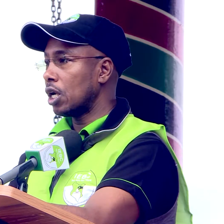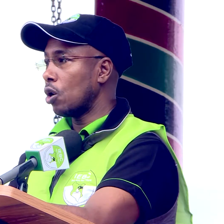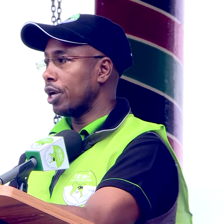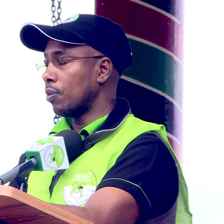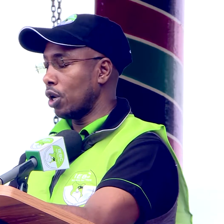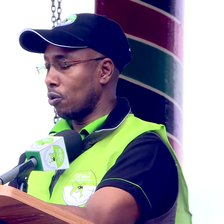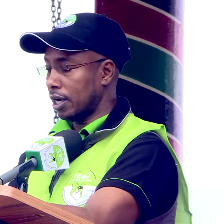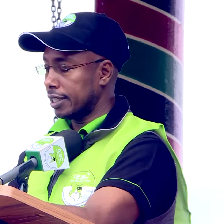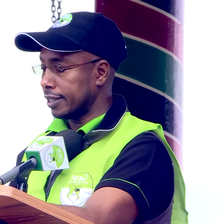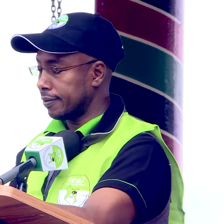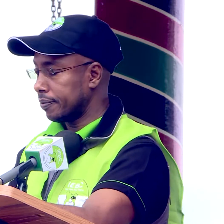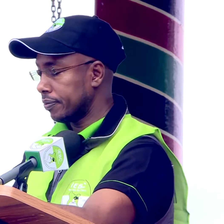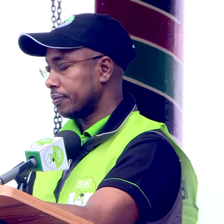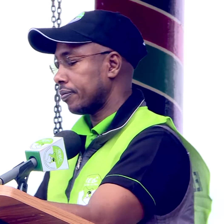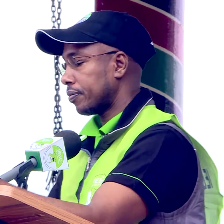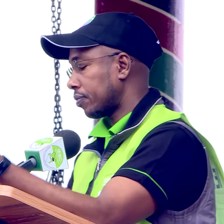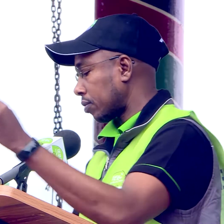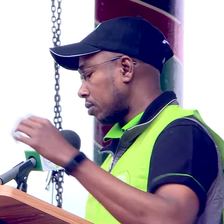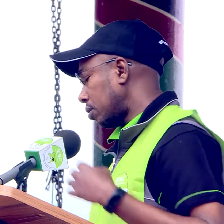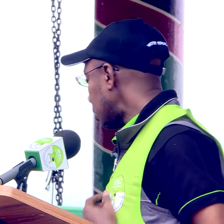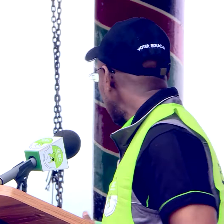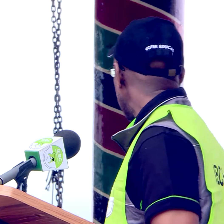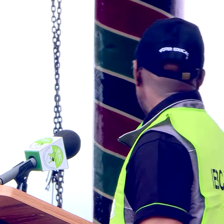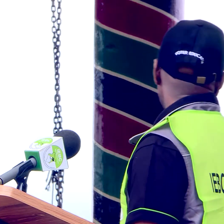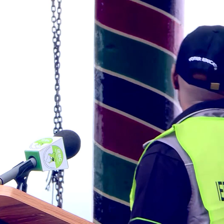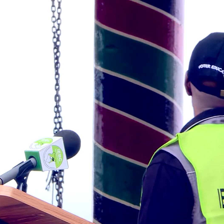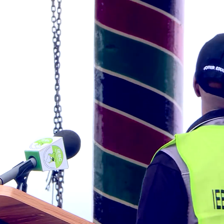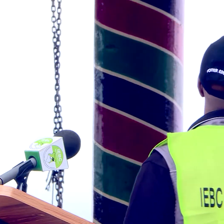hii wiki muhimu. Asanteni.